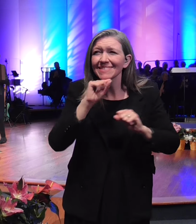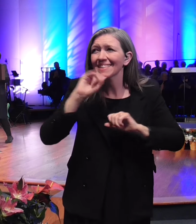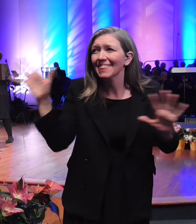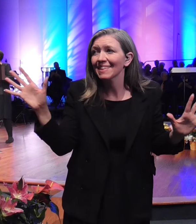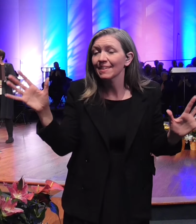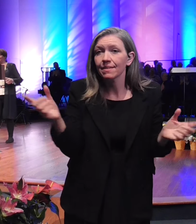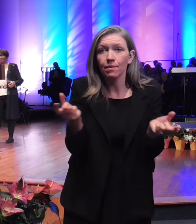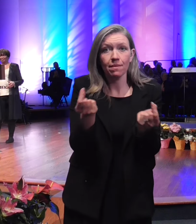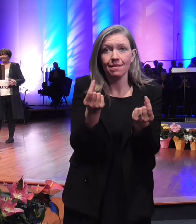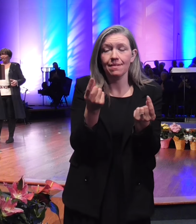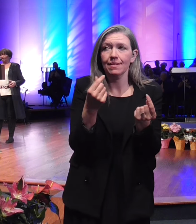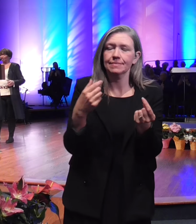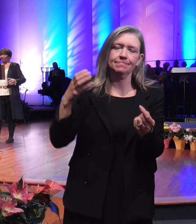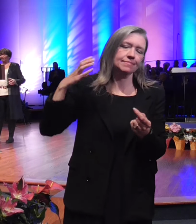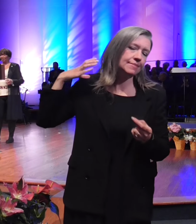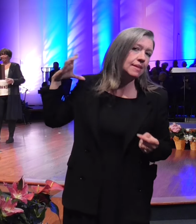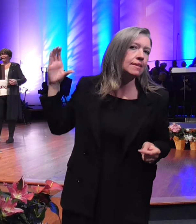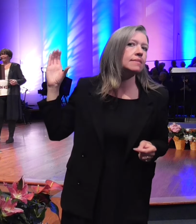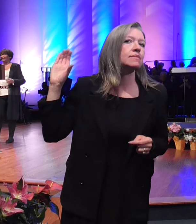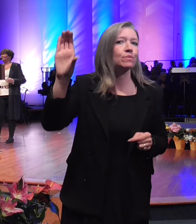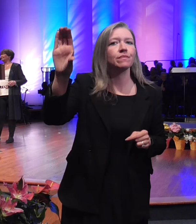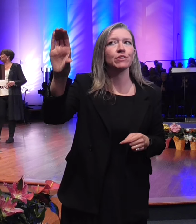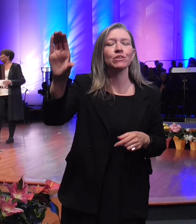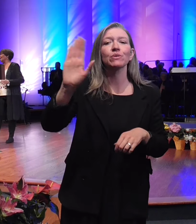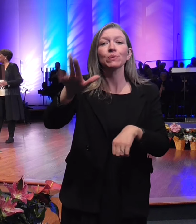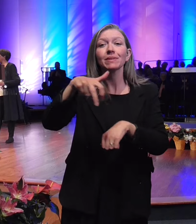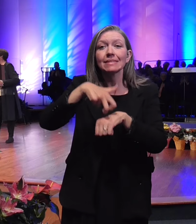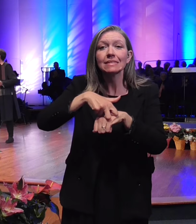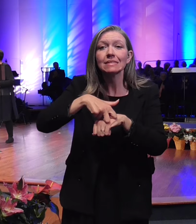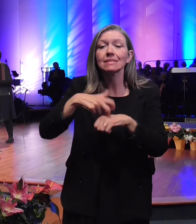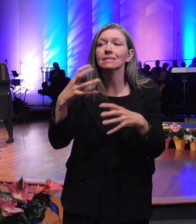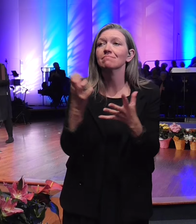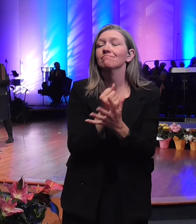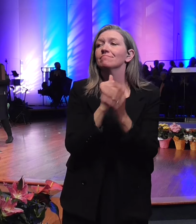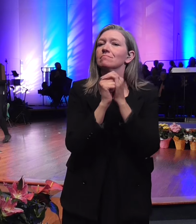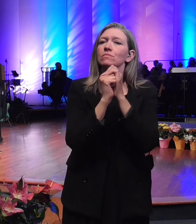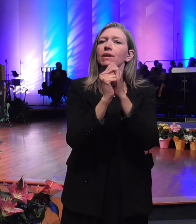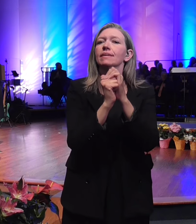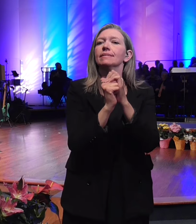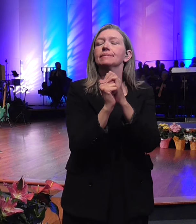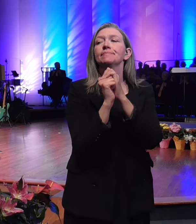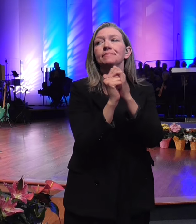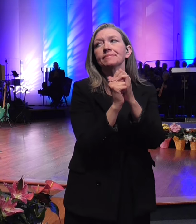hand it over. Get on your knees and pray.